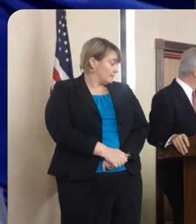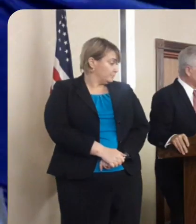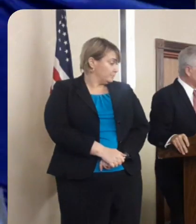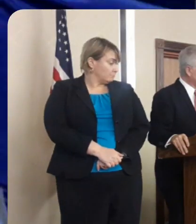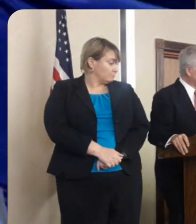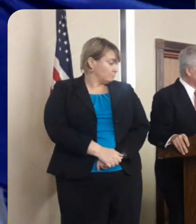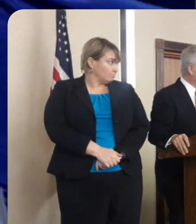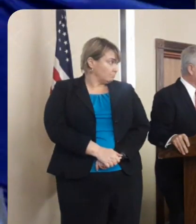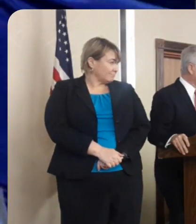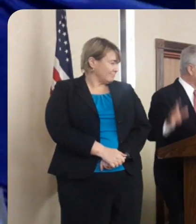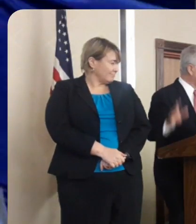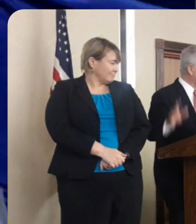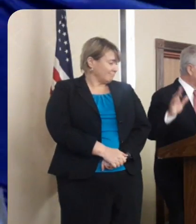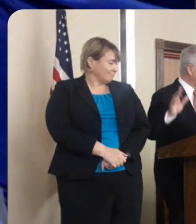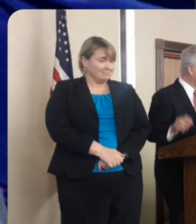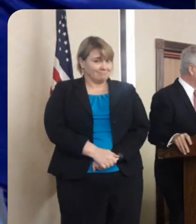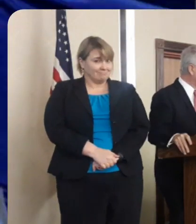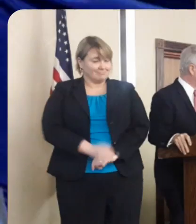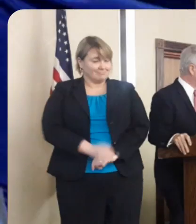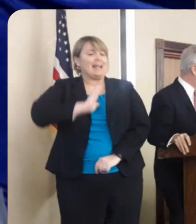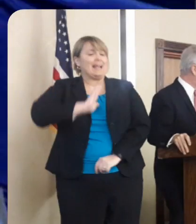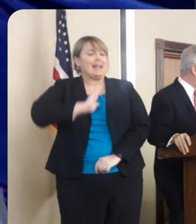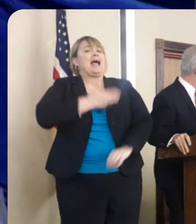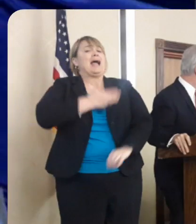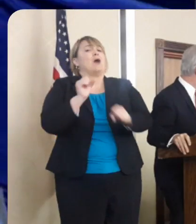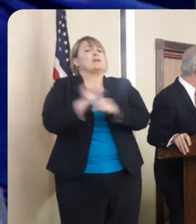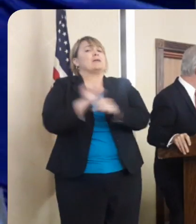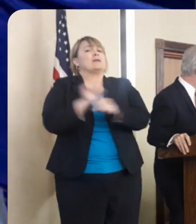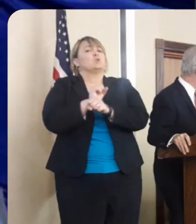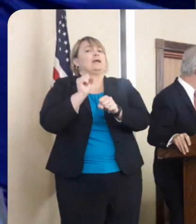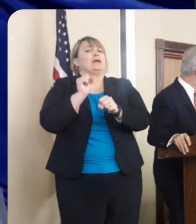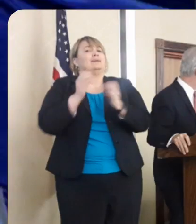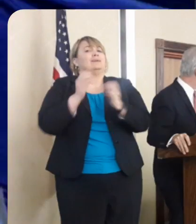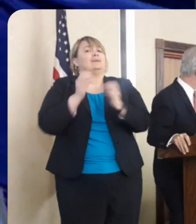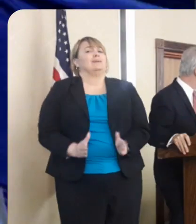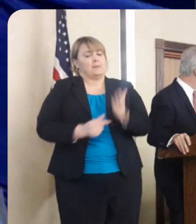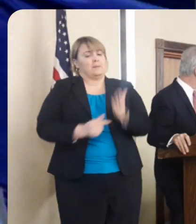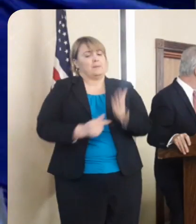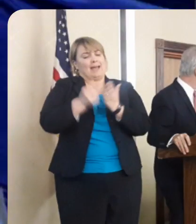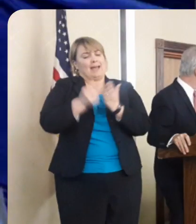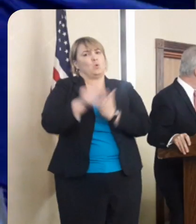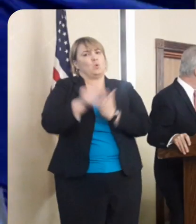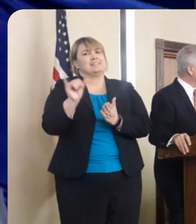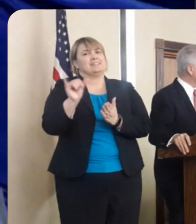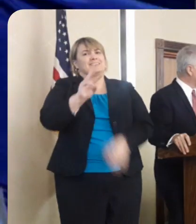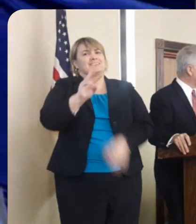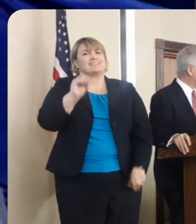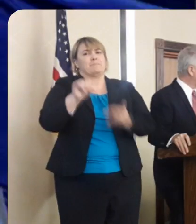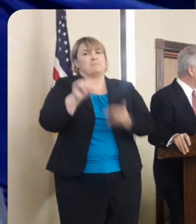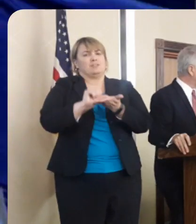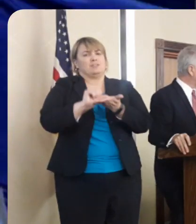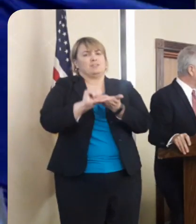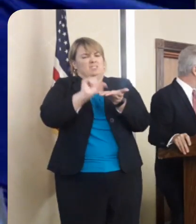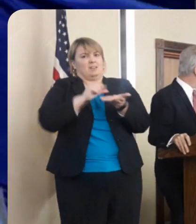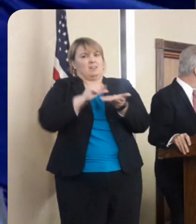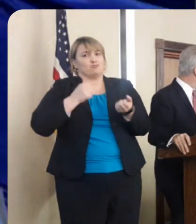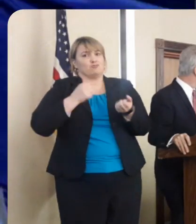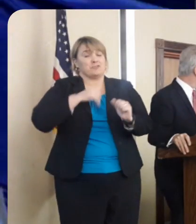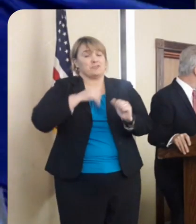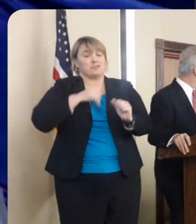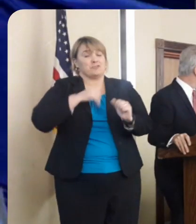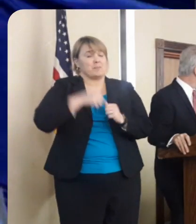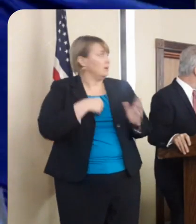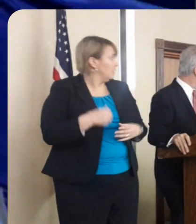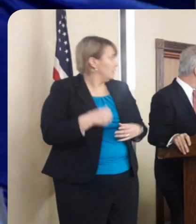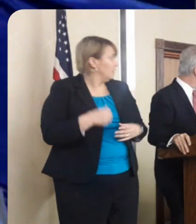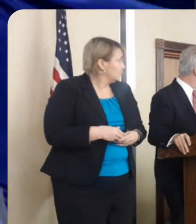Sorry, our employee manual is like 60 pages long. I'm trying to remember. I actually don't know. There's a social media policy on